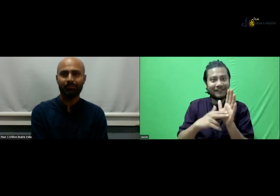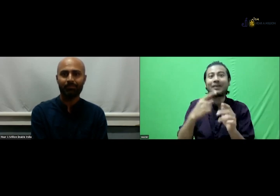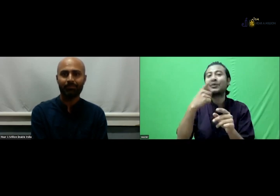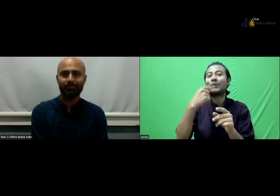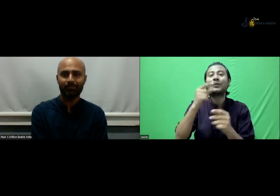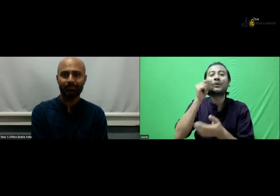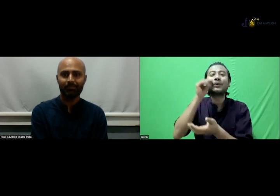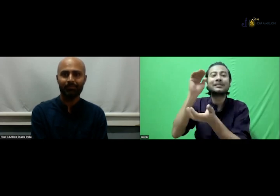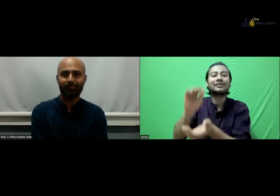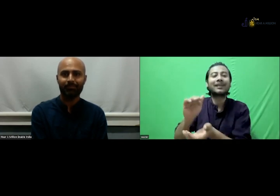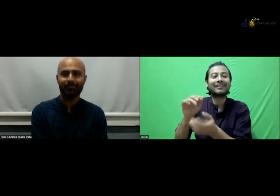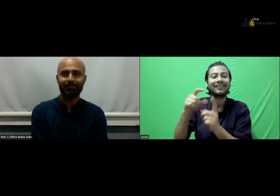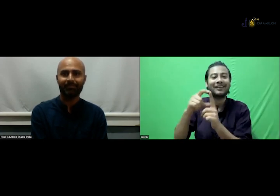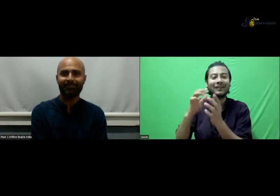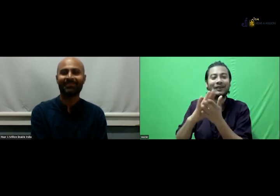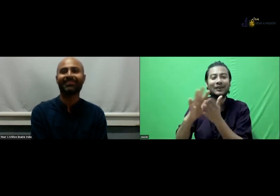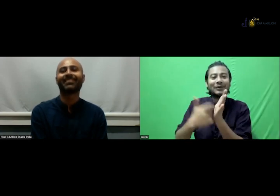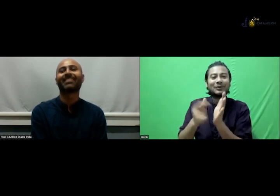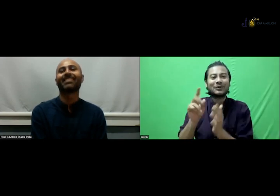Sudamni.